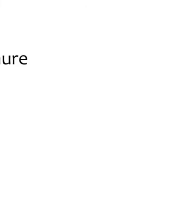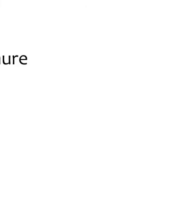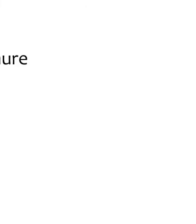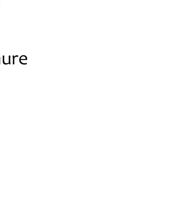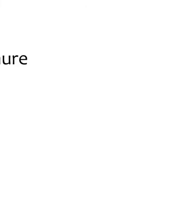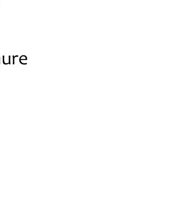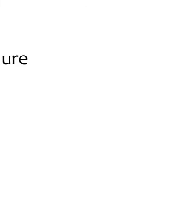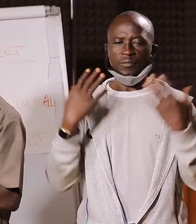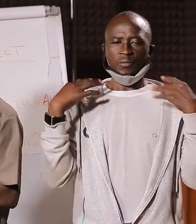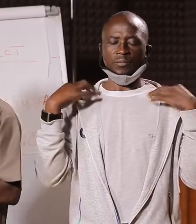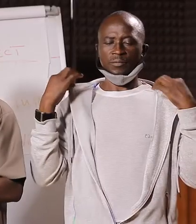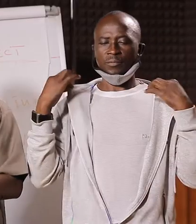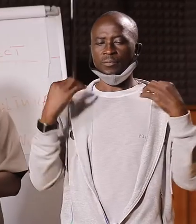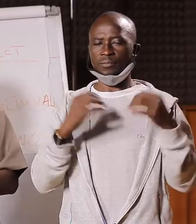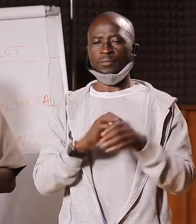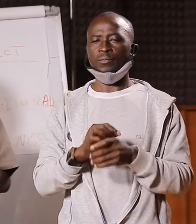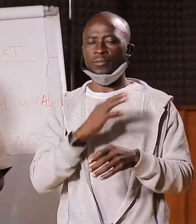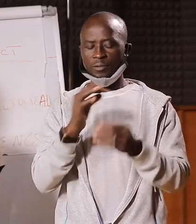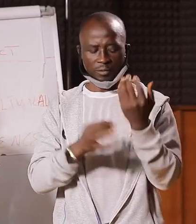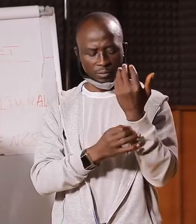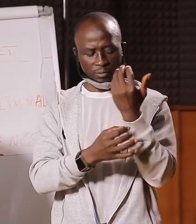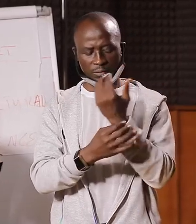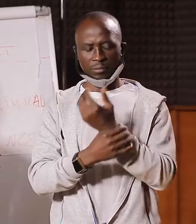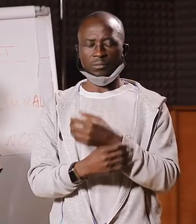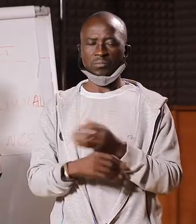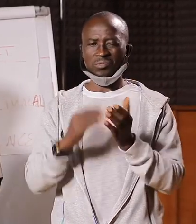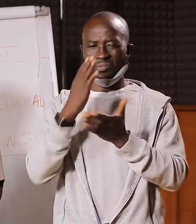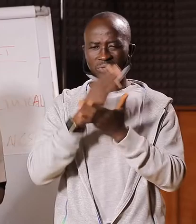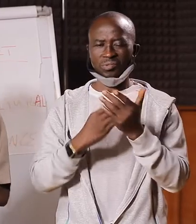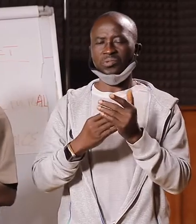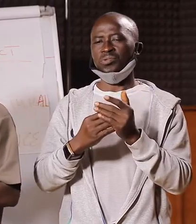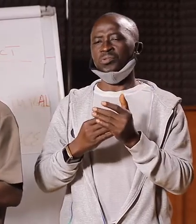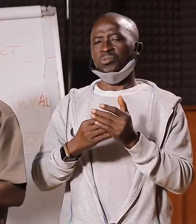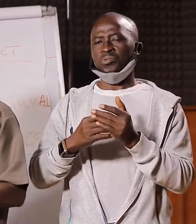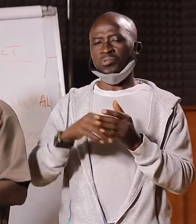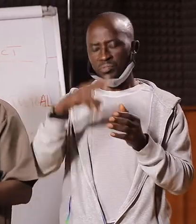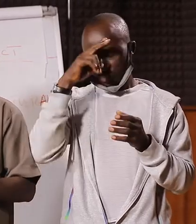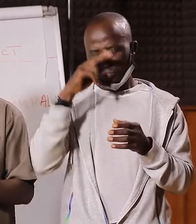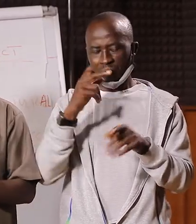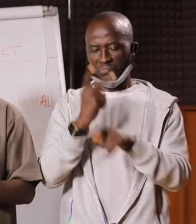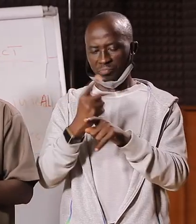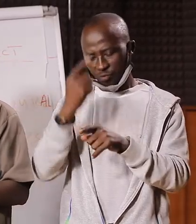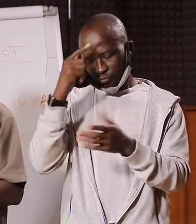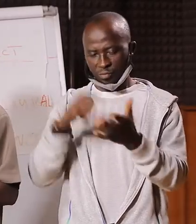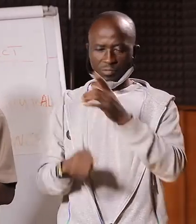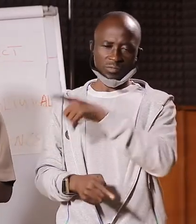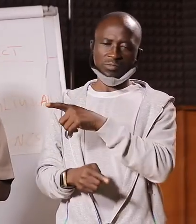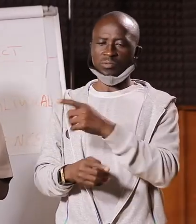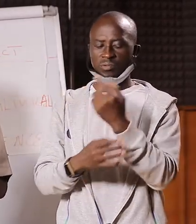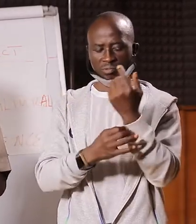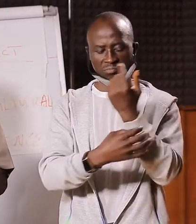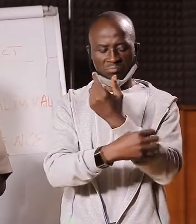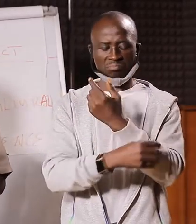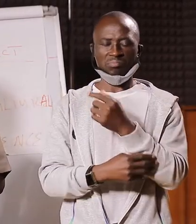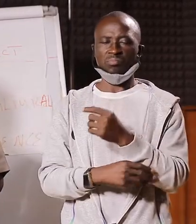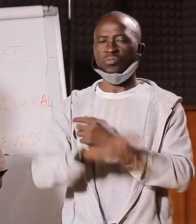Feathers and hairs. There are some specific sheep that are kept purposely for their hairs.